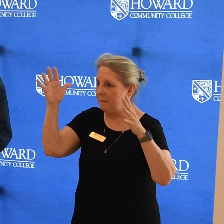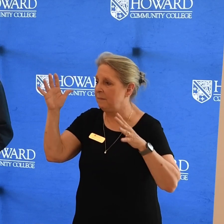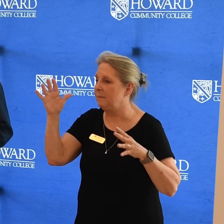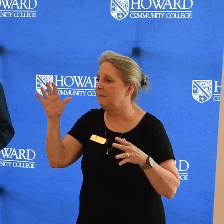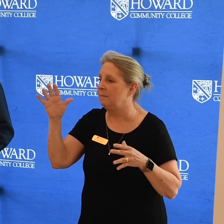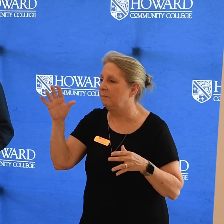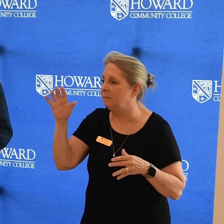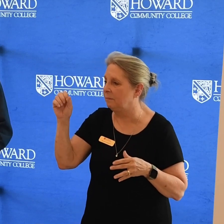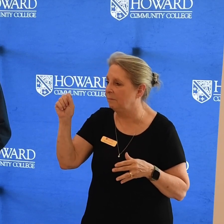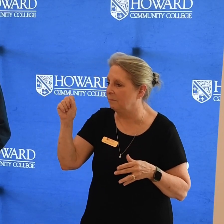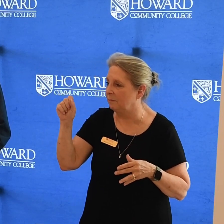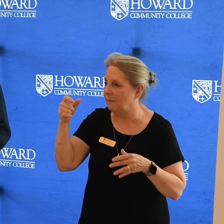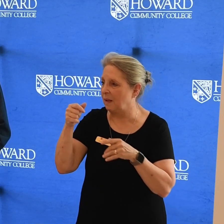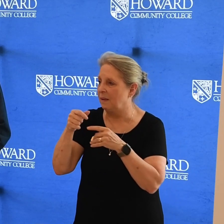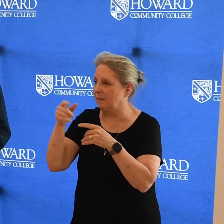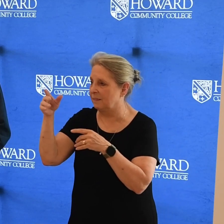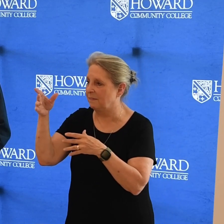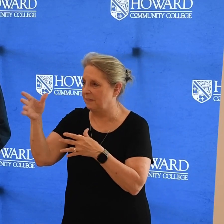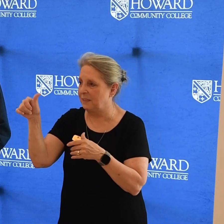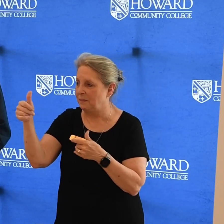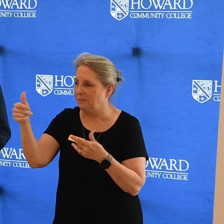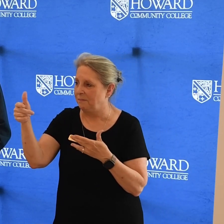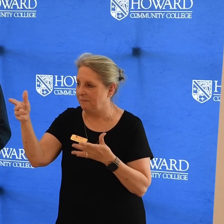Trustee Feli Sola Carter.